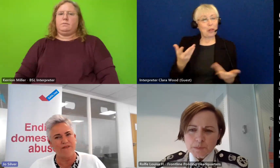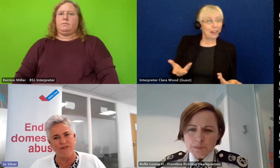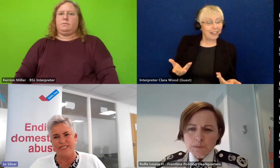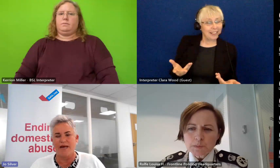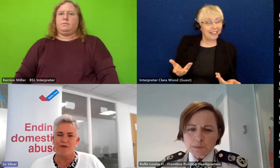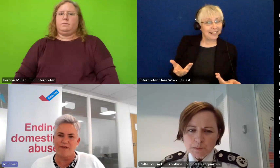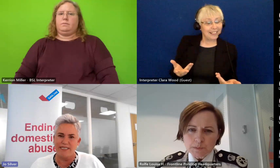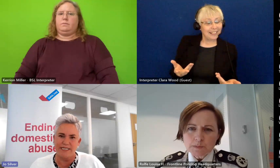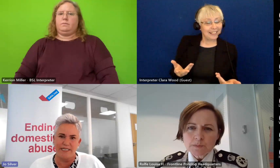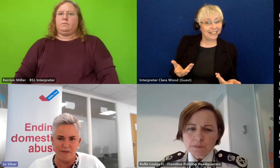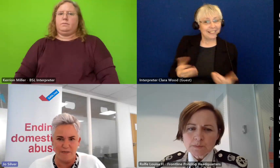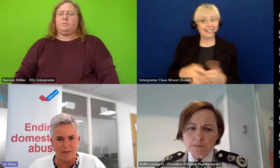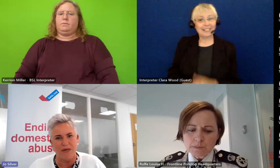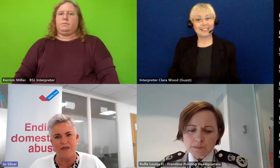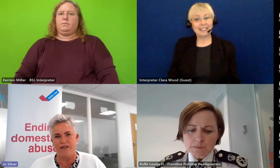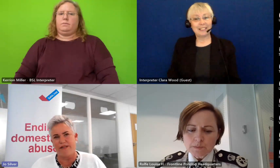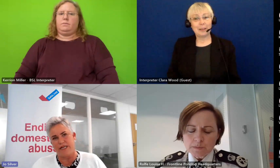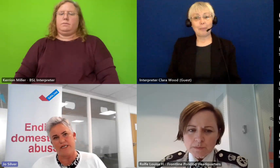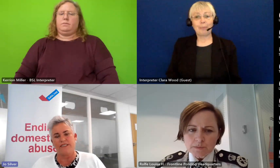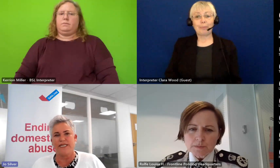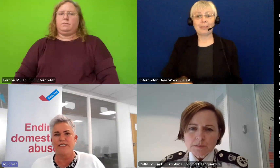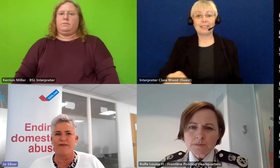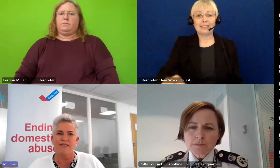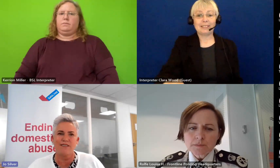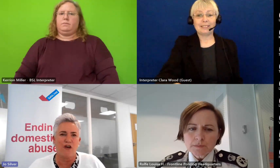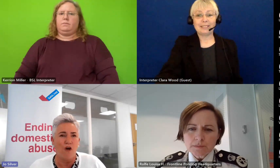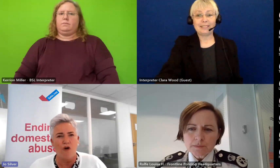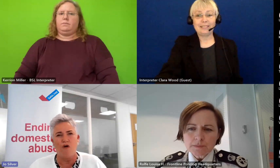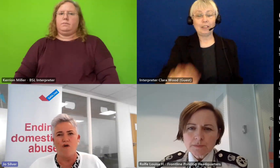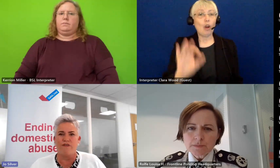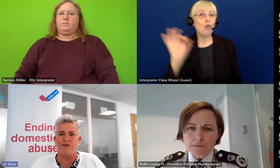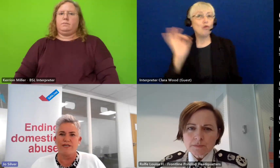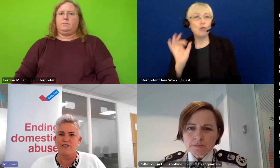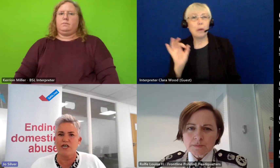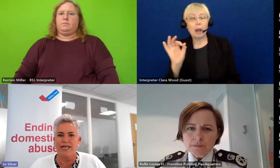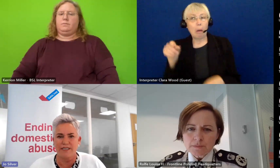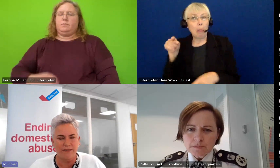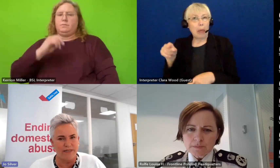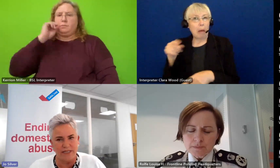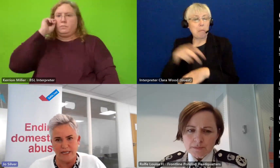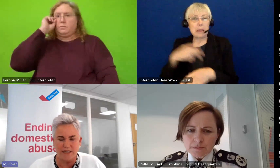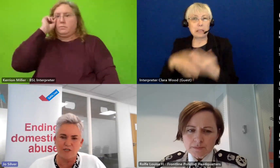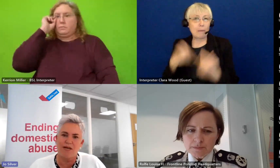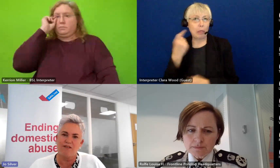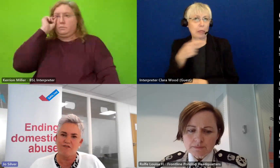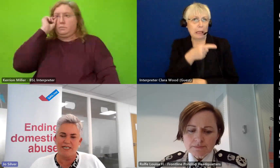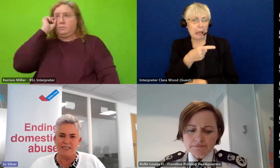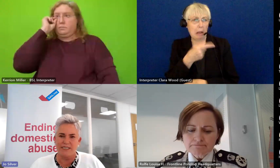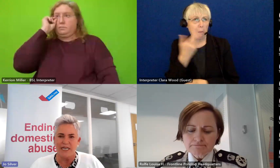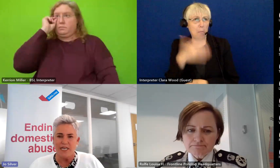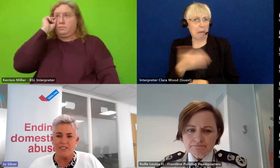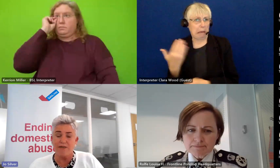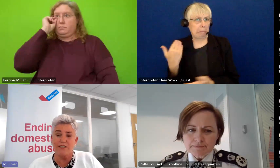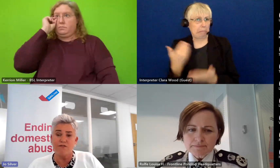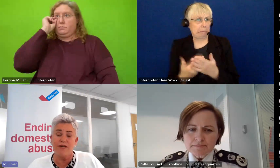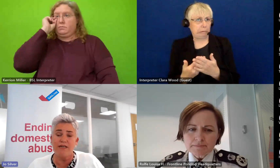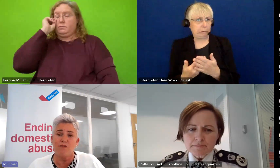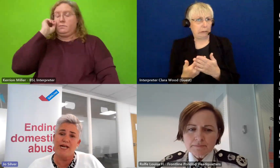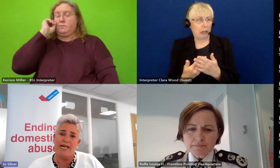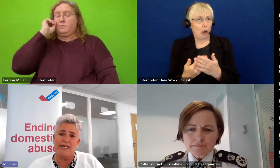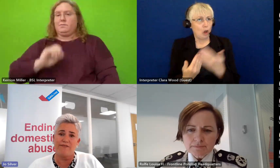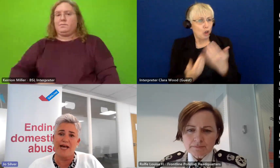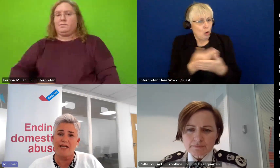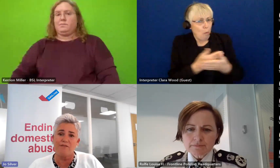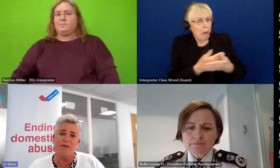thinking about if you separated from your partner in the last 6 months, or if you had a child within the last 12 months. So it's a